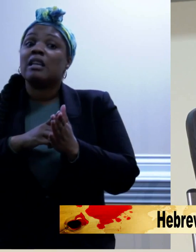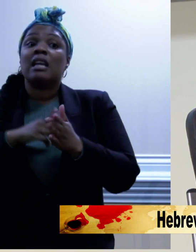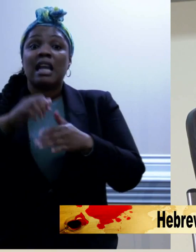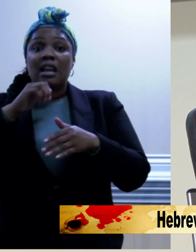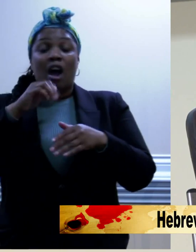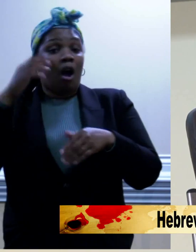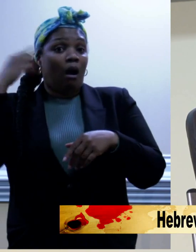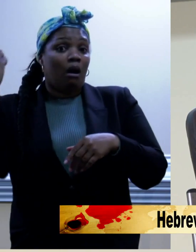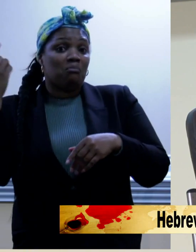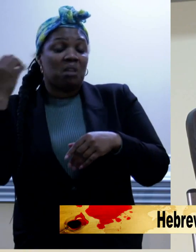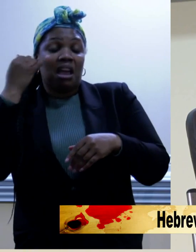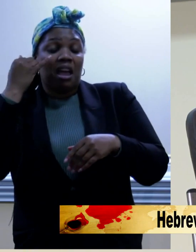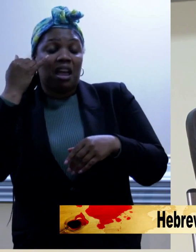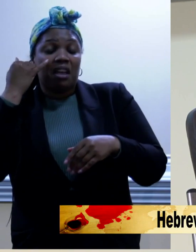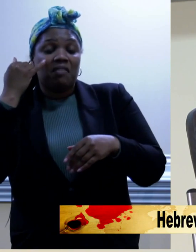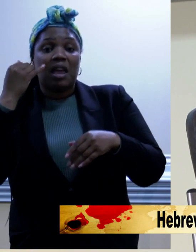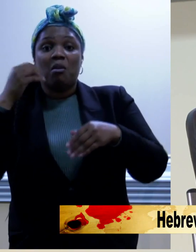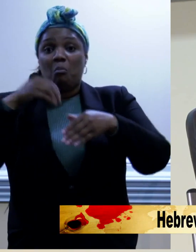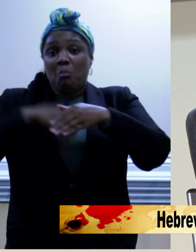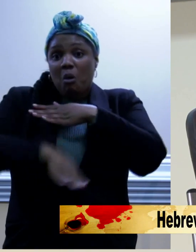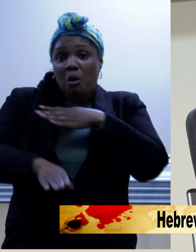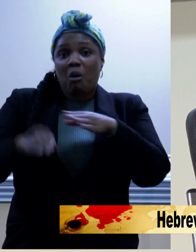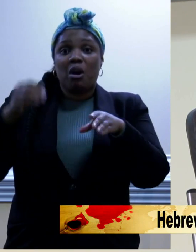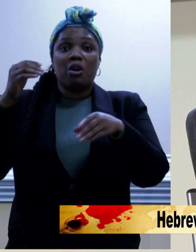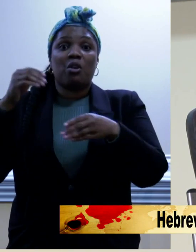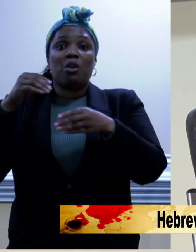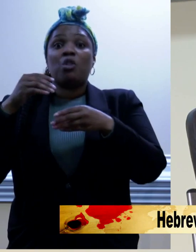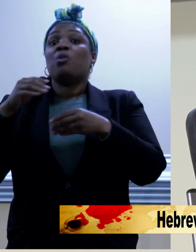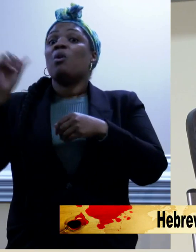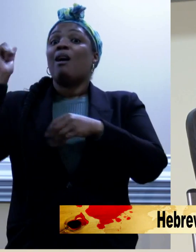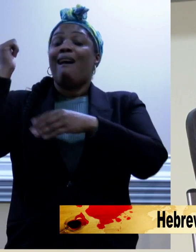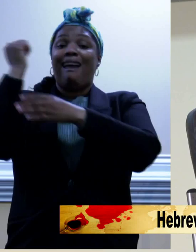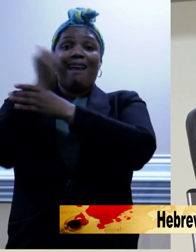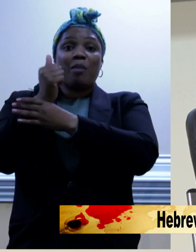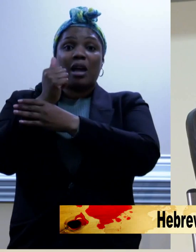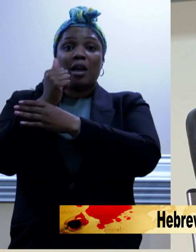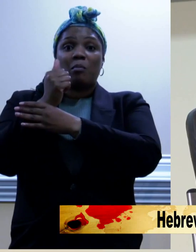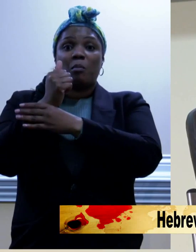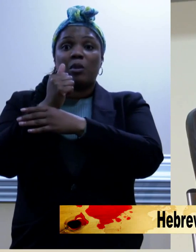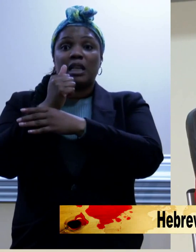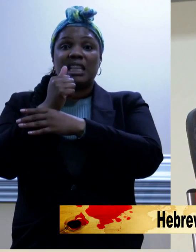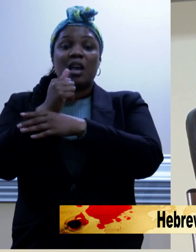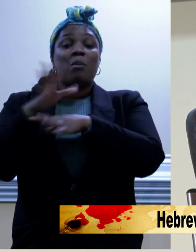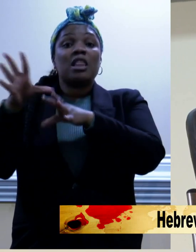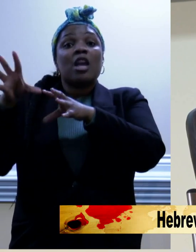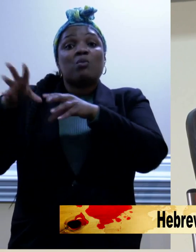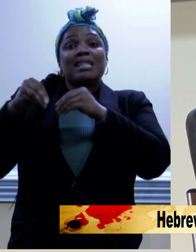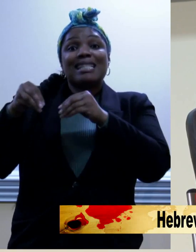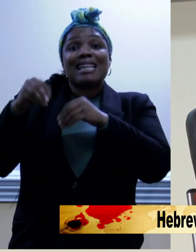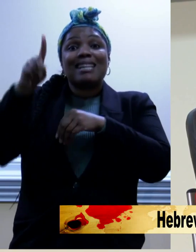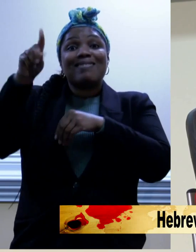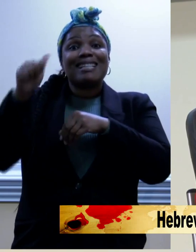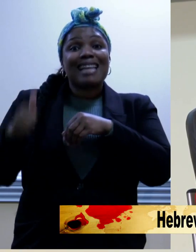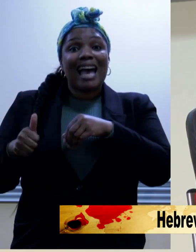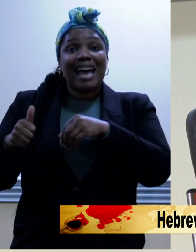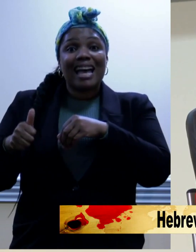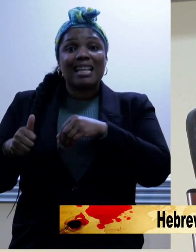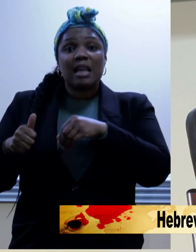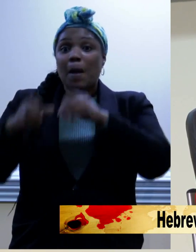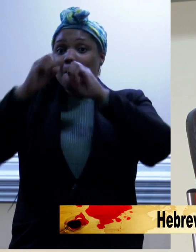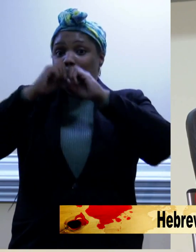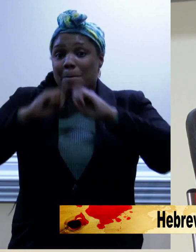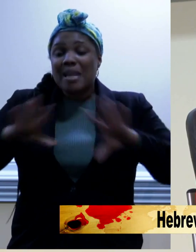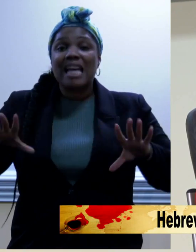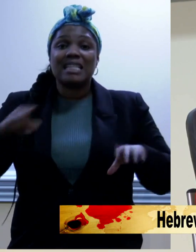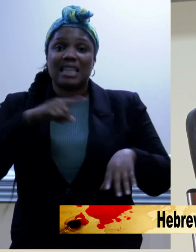of Abraham. Uh-huh. But he whose descent is not counted from them received tithes of Abraham, and blessed